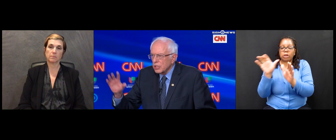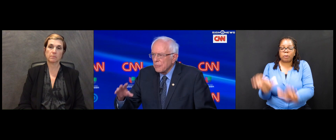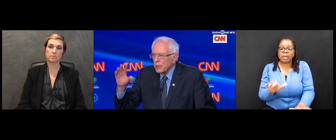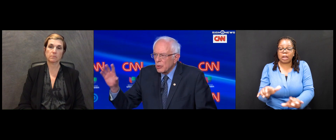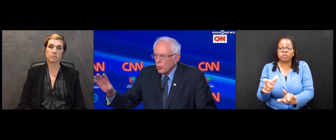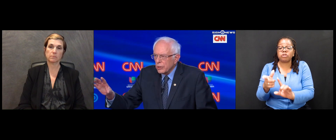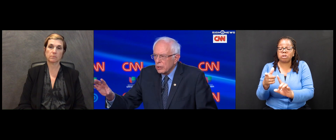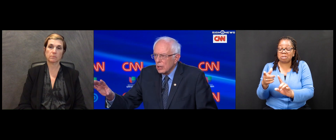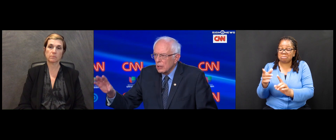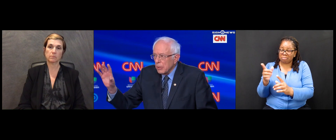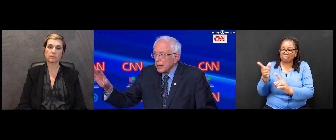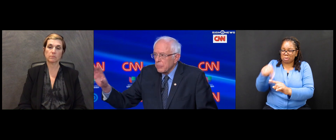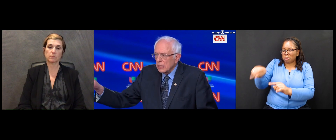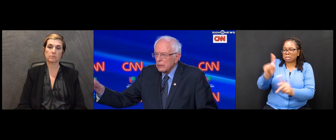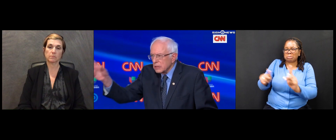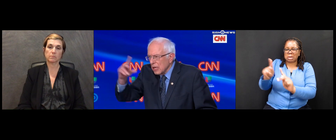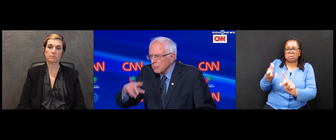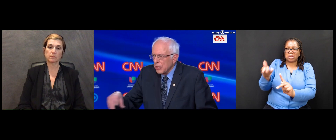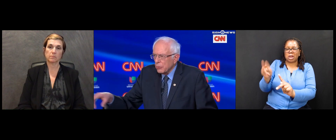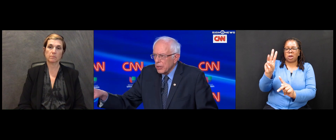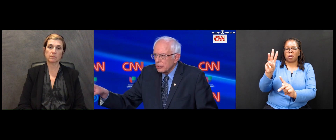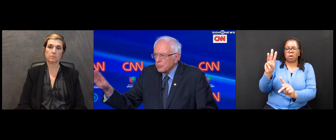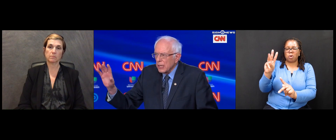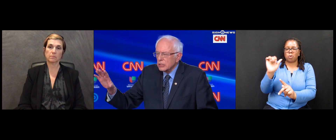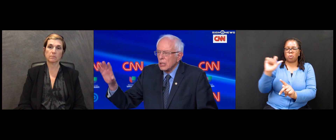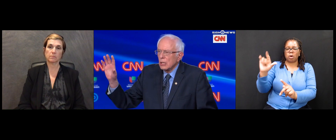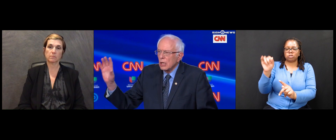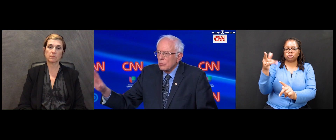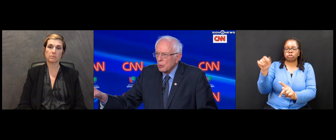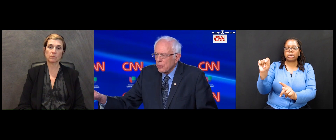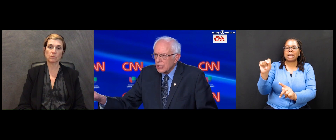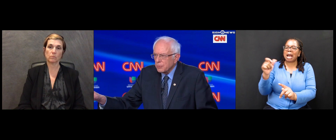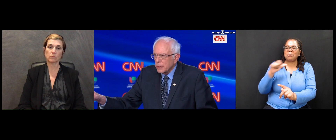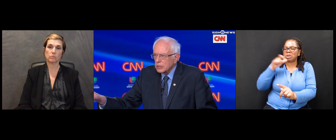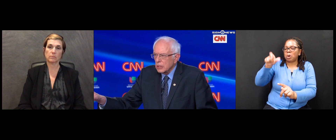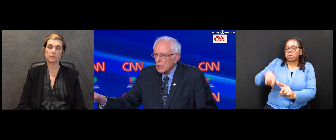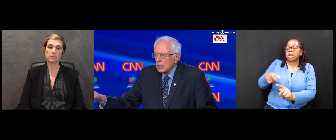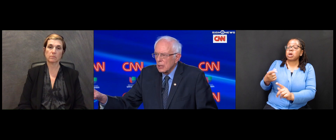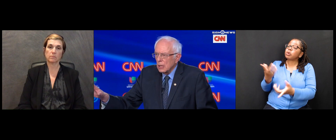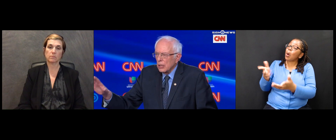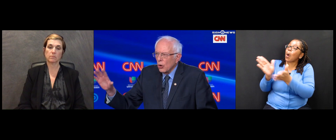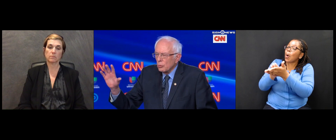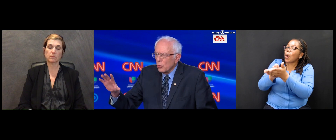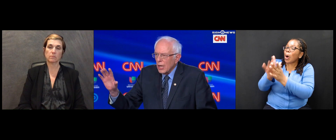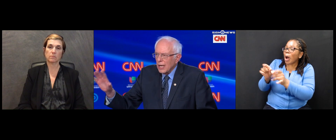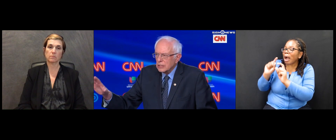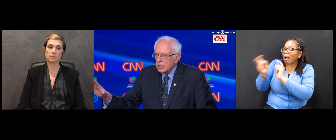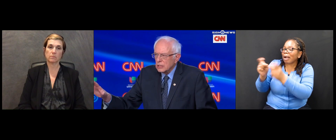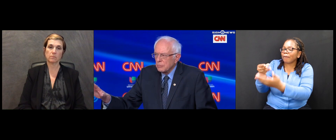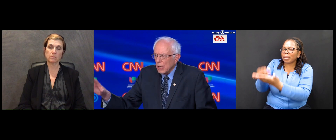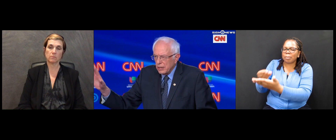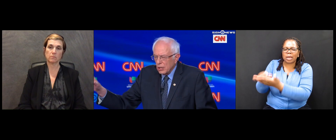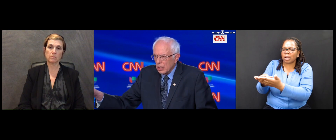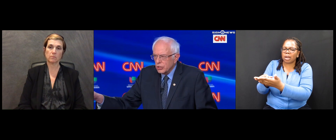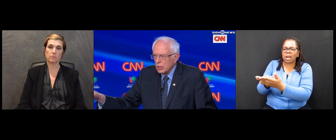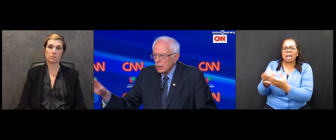Street should not be rewarded by a bailout. And today, by the way, those banks are more prosperous and own more assets, by and large,